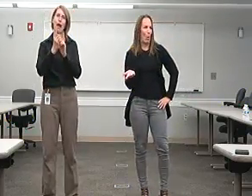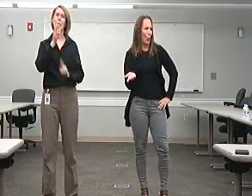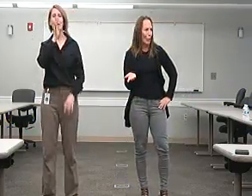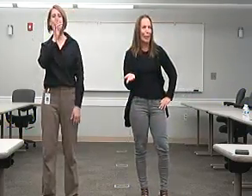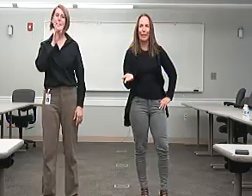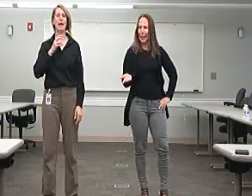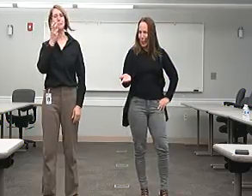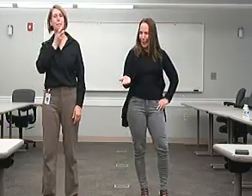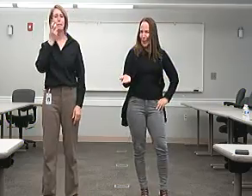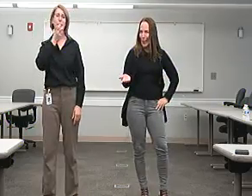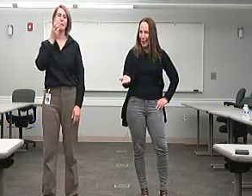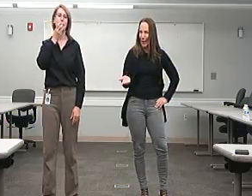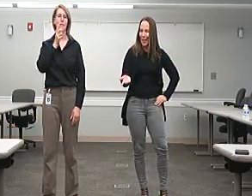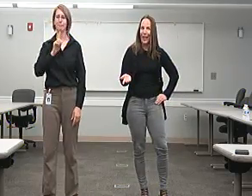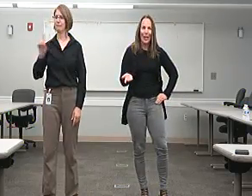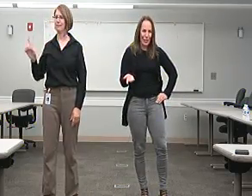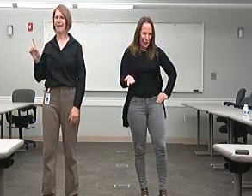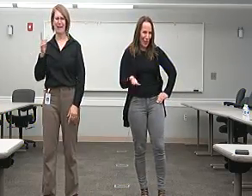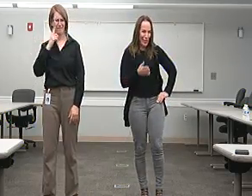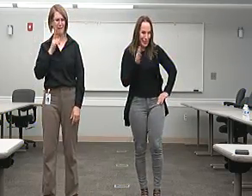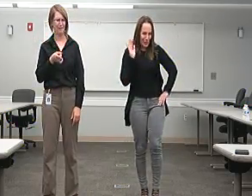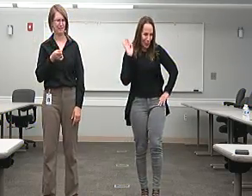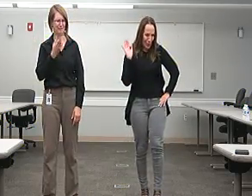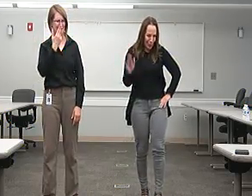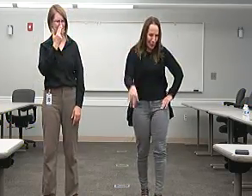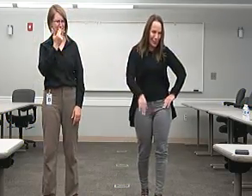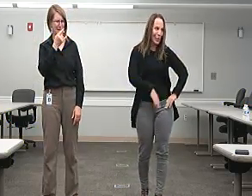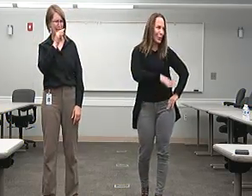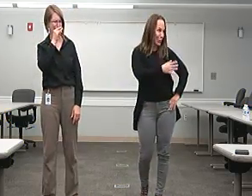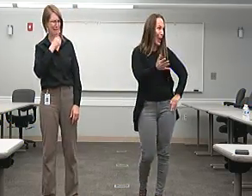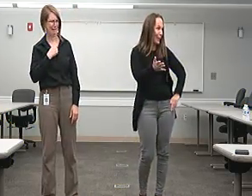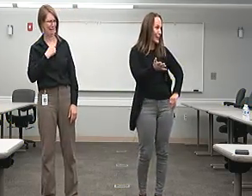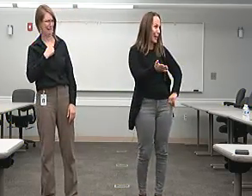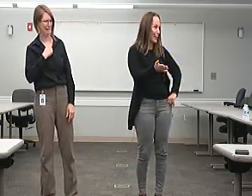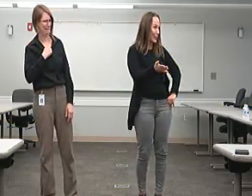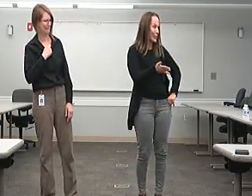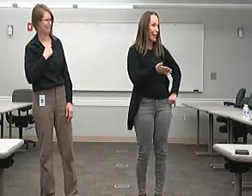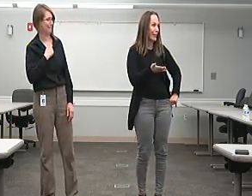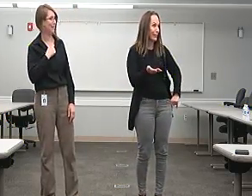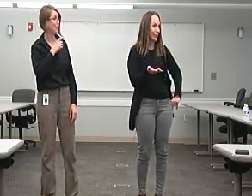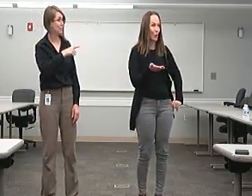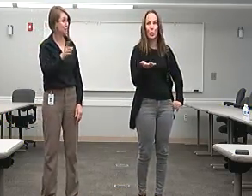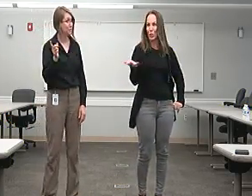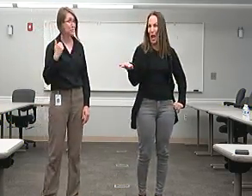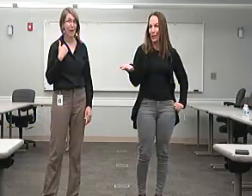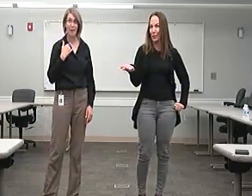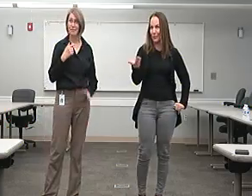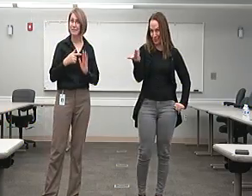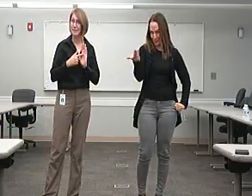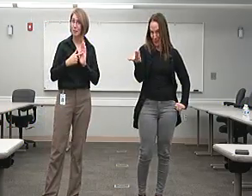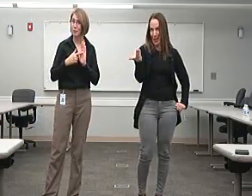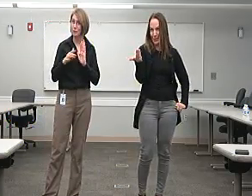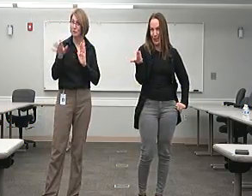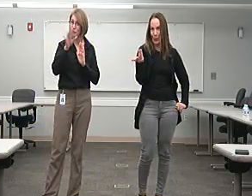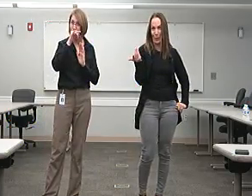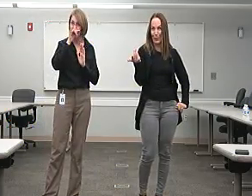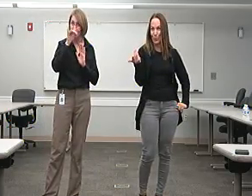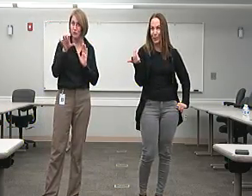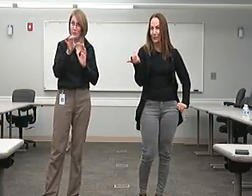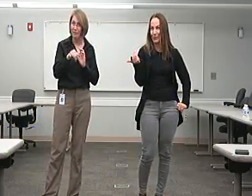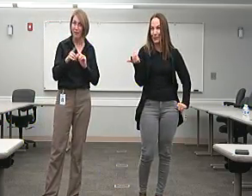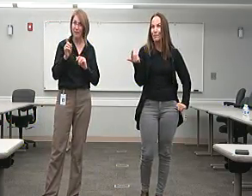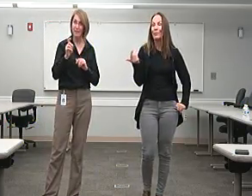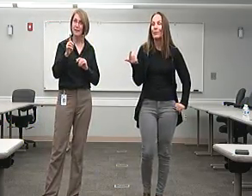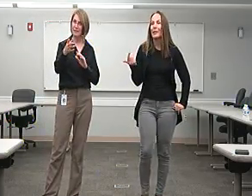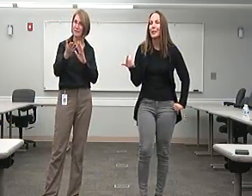kid. This is one quirky. So do you have examples of your child? Yeah, can you give us one? Yeah, I used